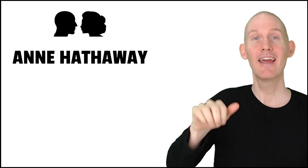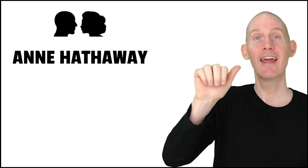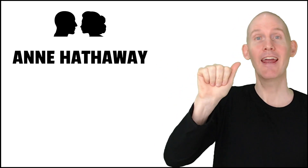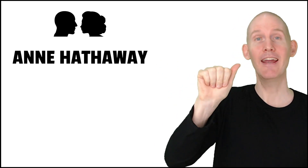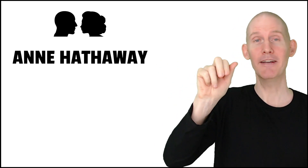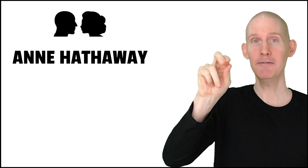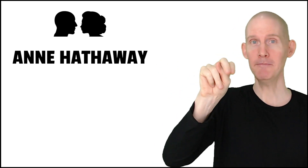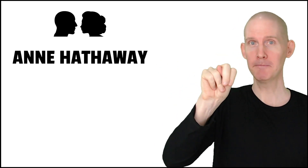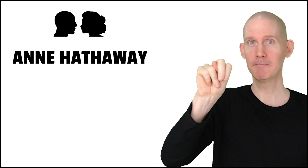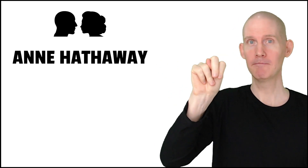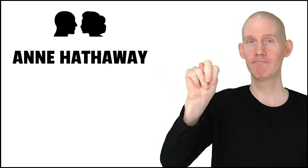Anne